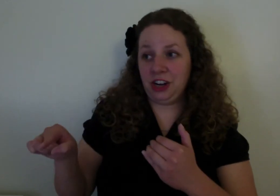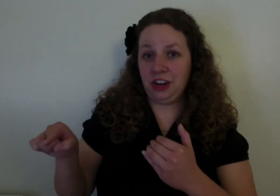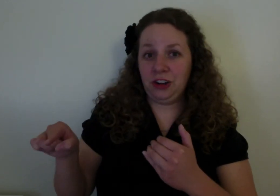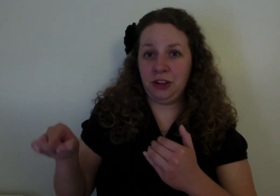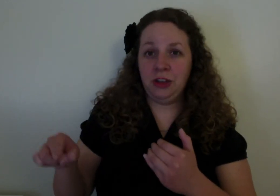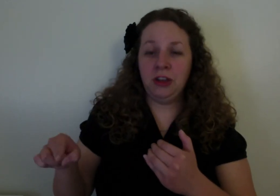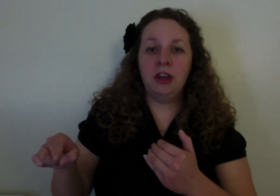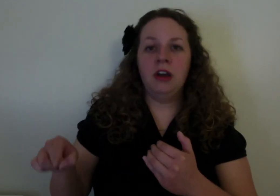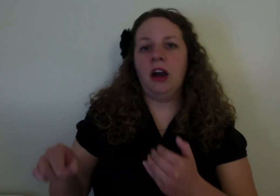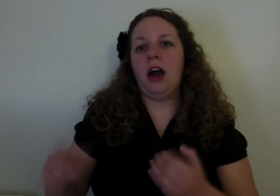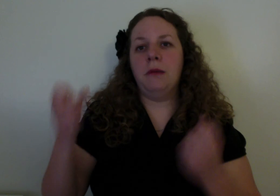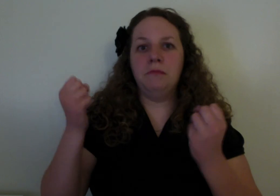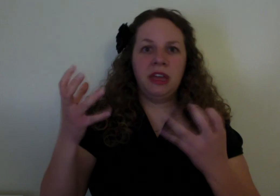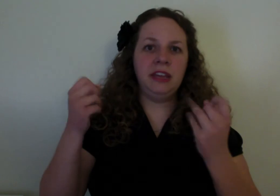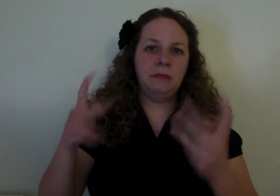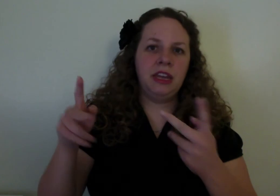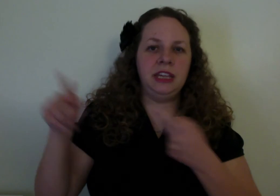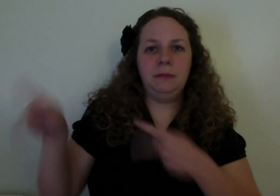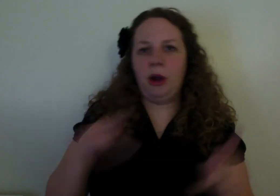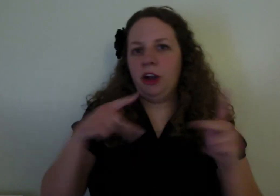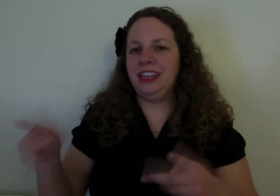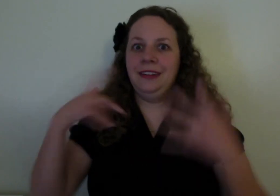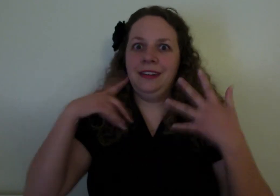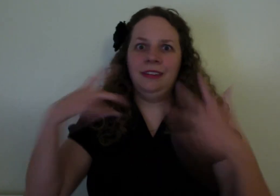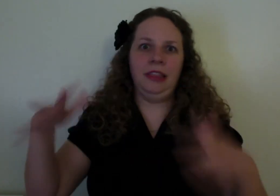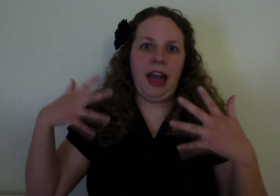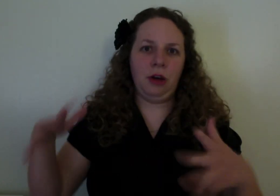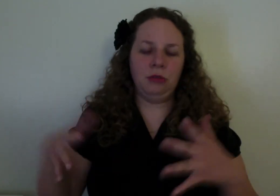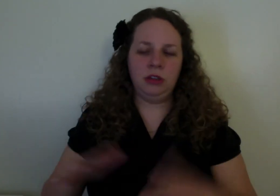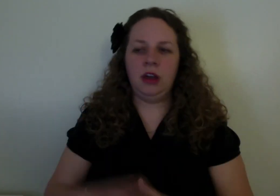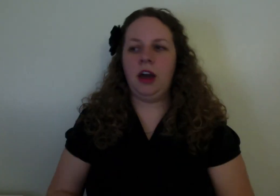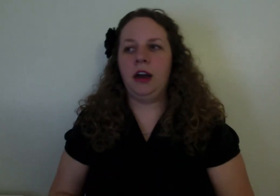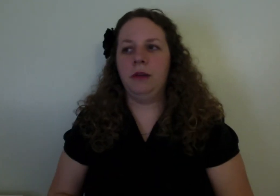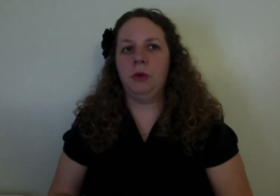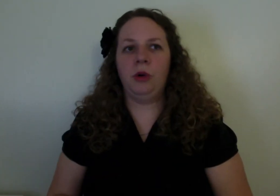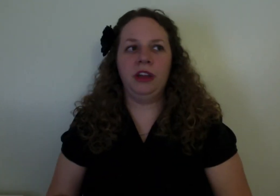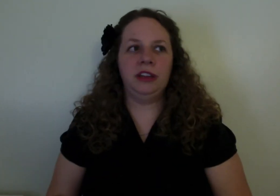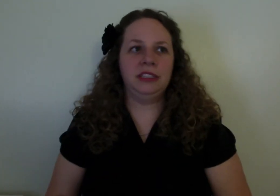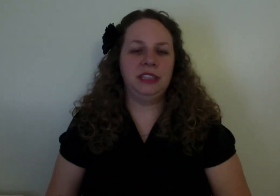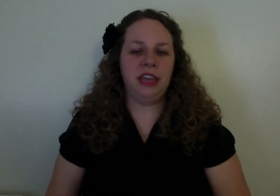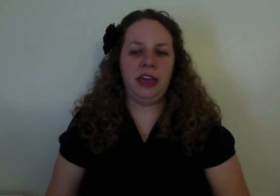here, many party loud. Or you could say,